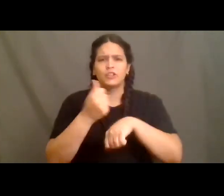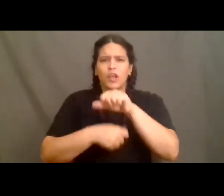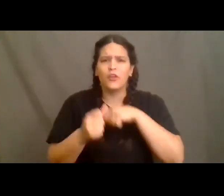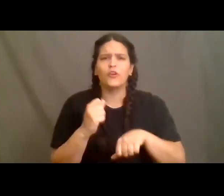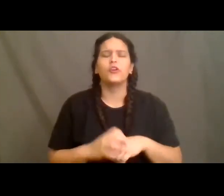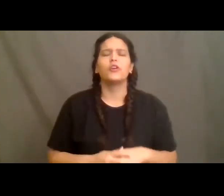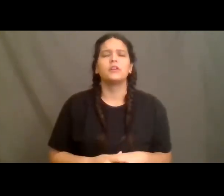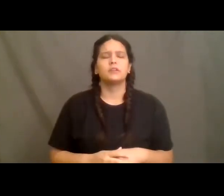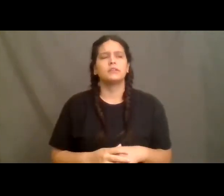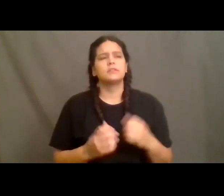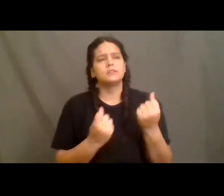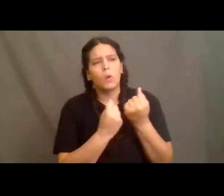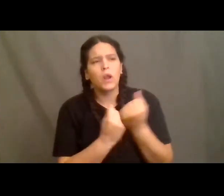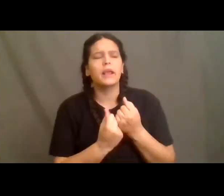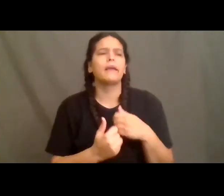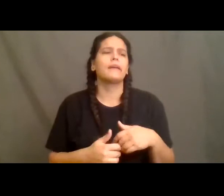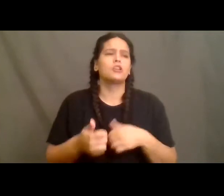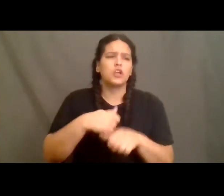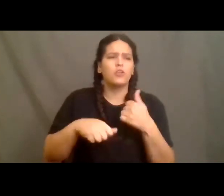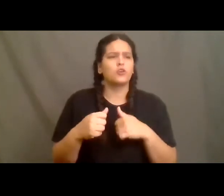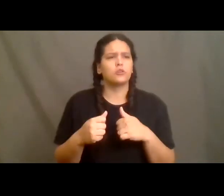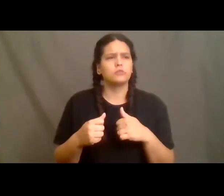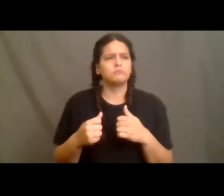and supporting, you know, each other through this,